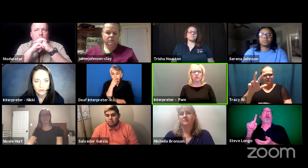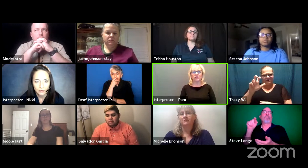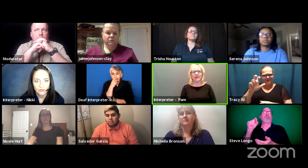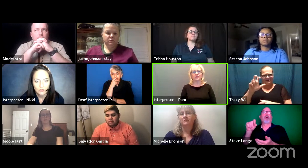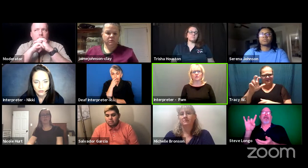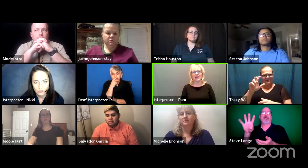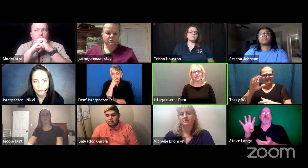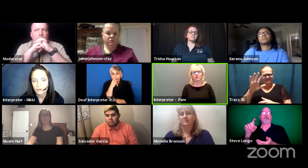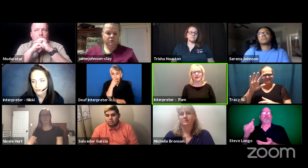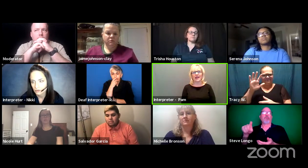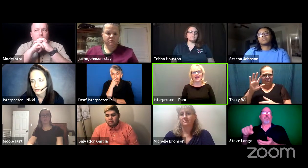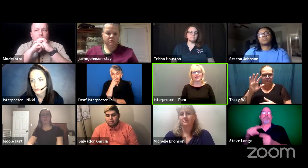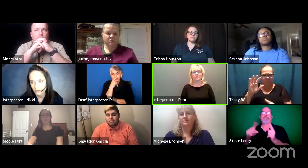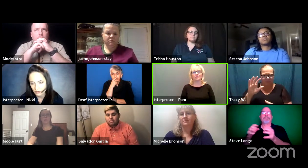should get